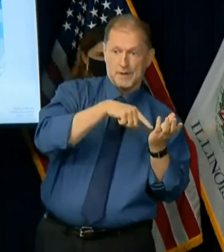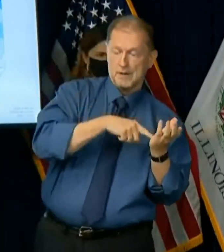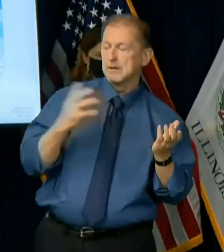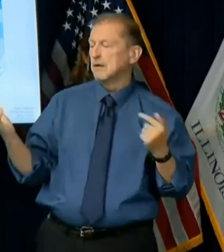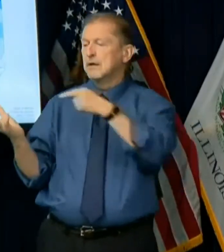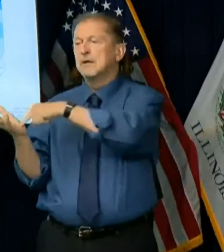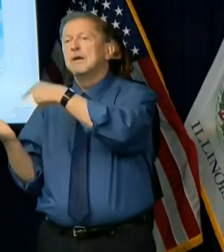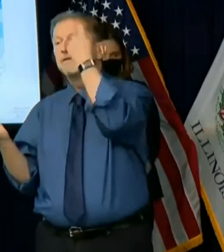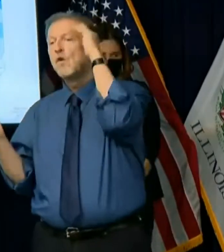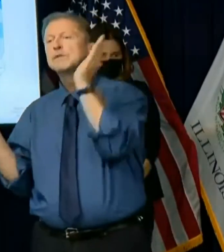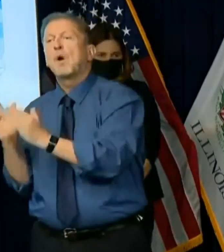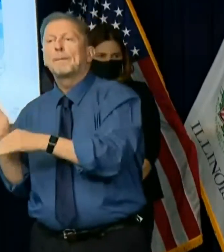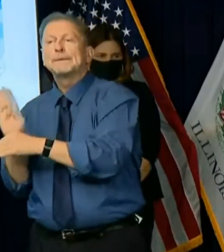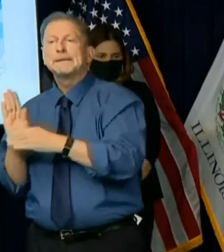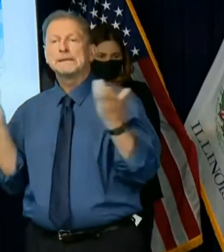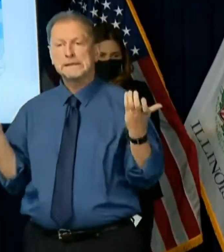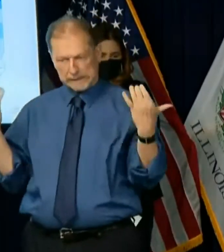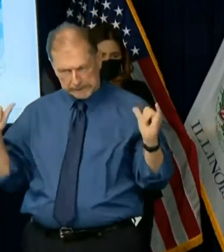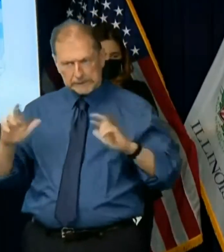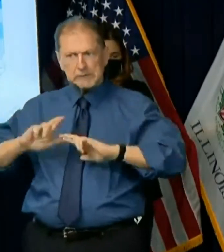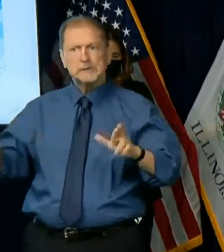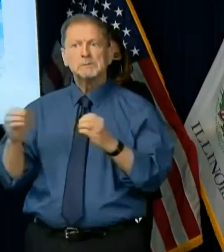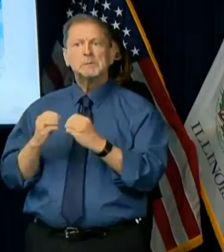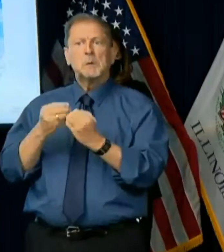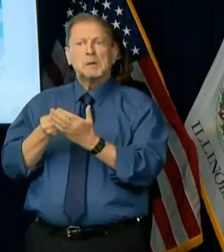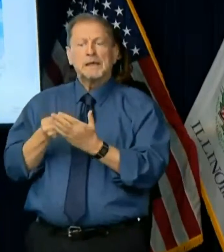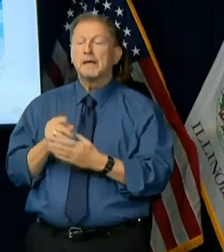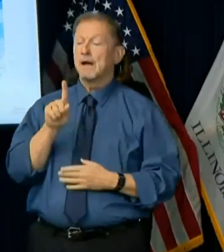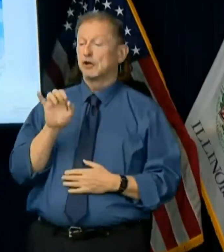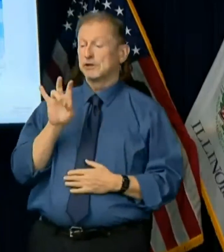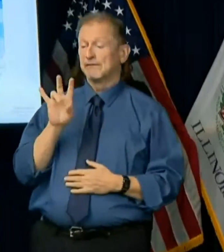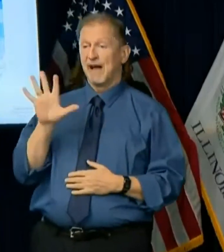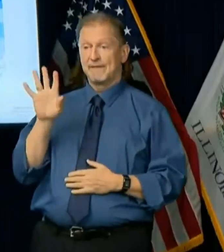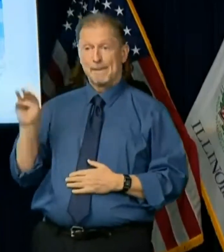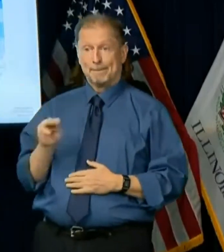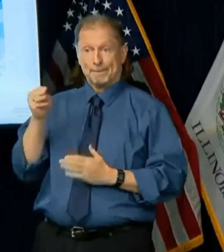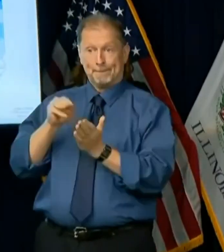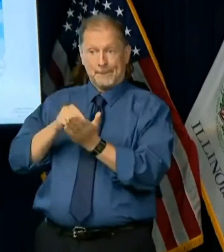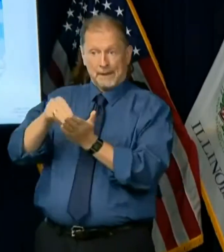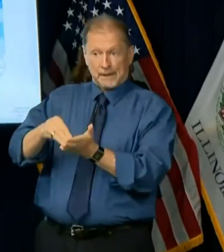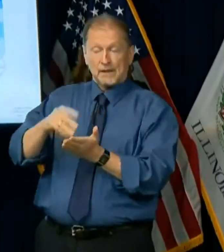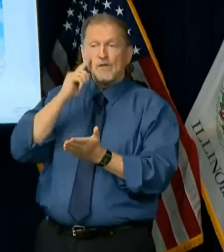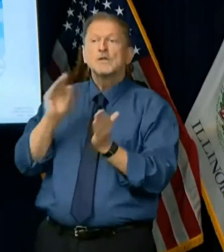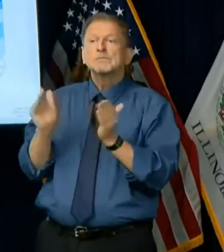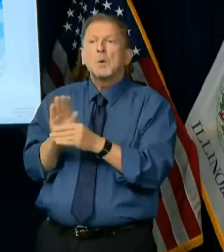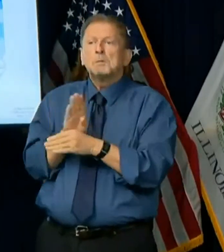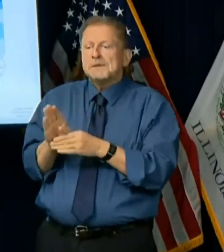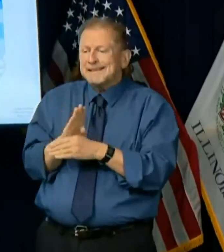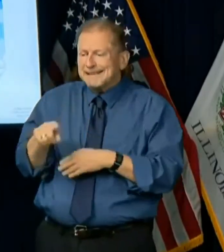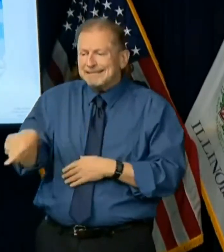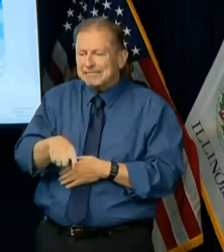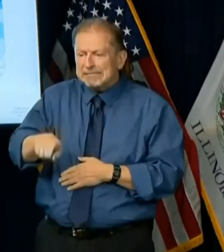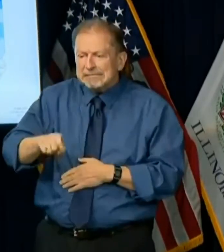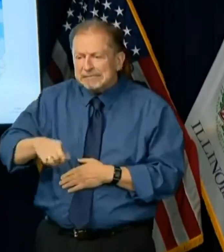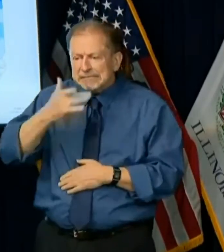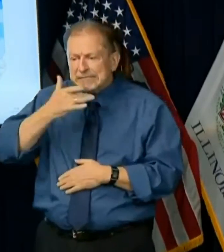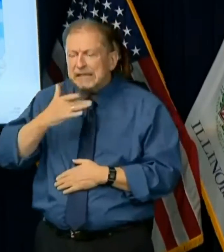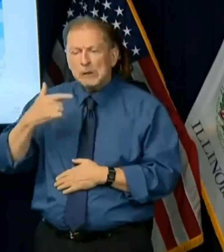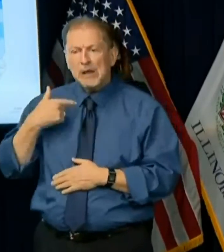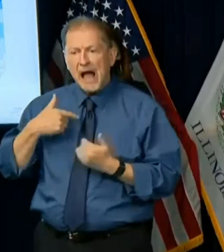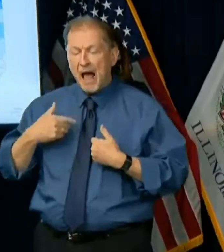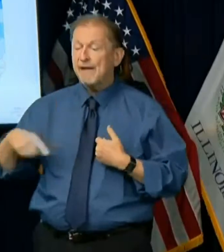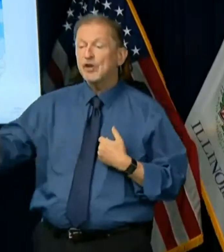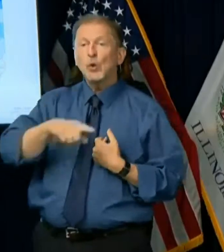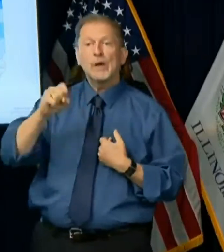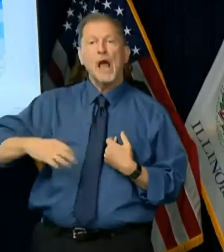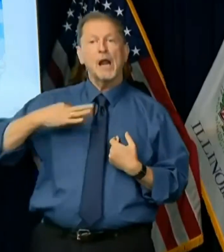businesses. There's $175 million available now for small businesses affected by the pandemic. Applications are